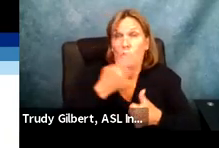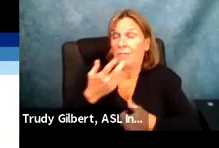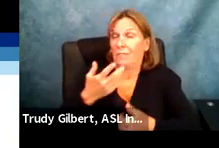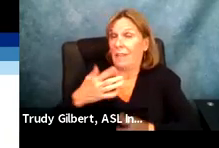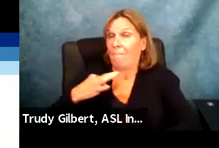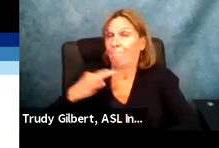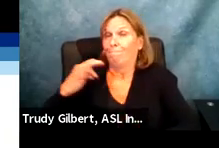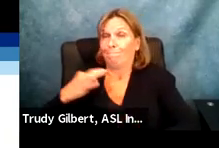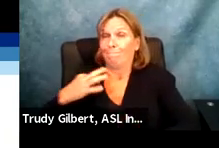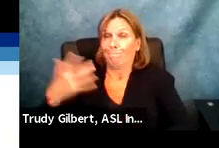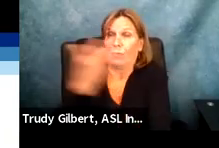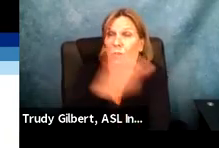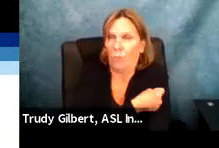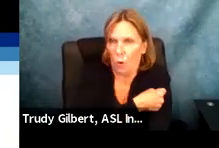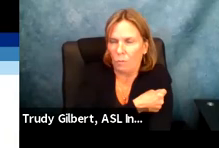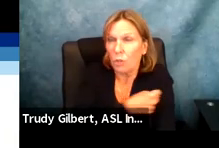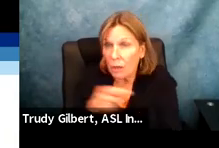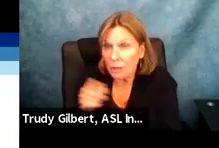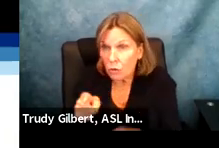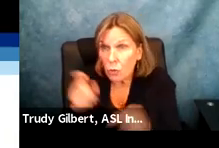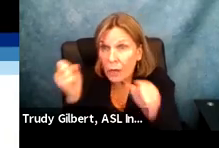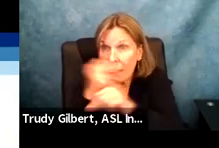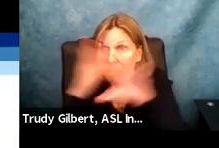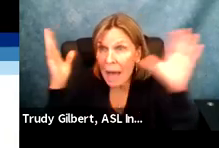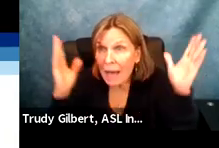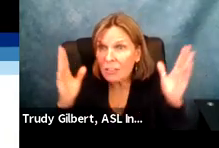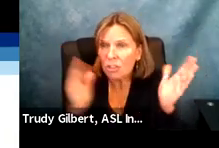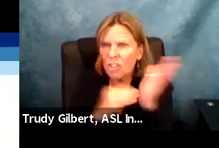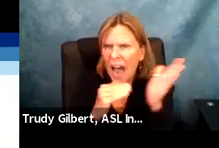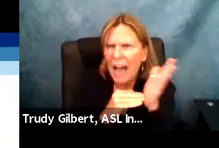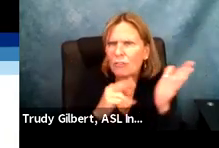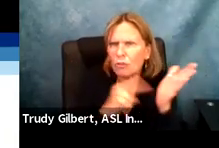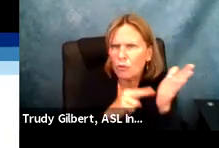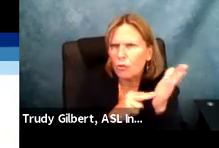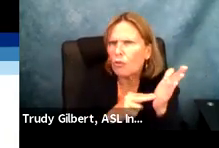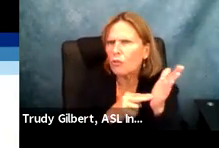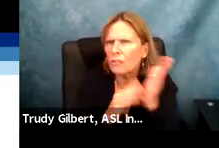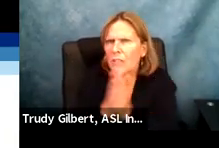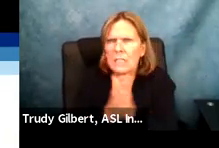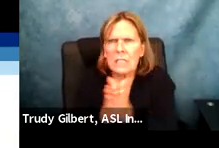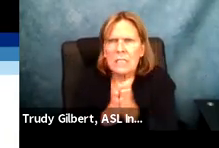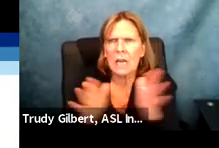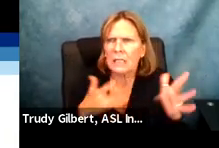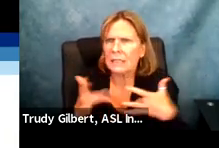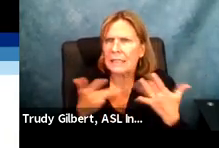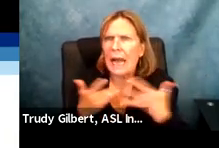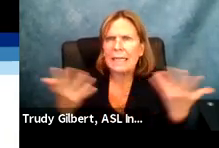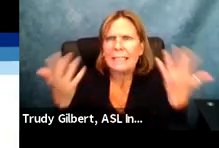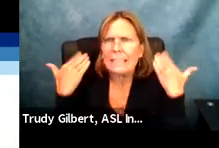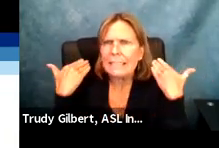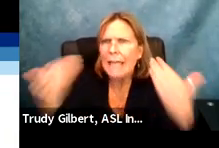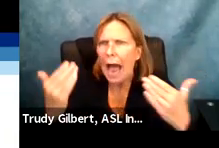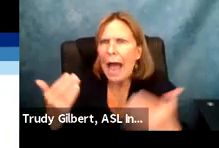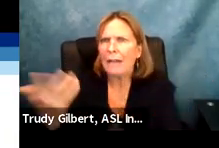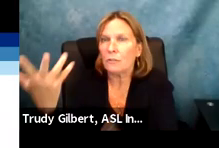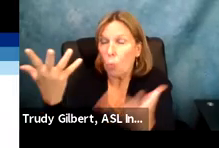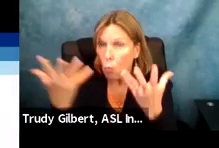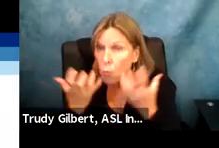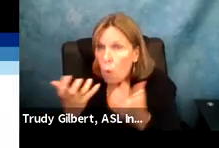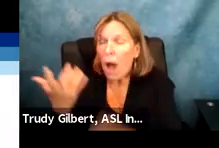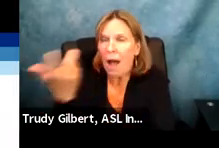lines of doctors and nurses and other healthcare providers who were just so excited to get this vaccine. I mean, it